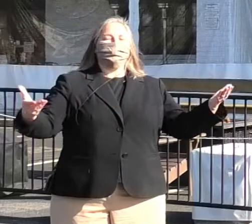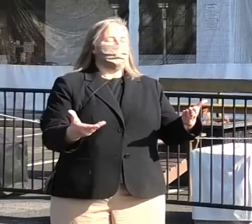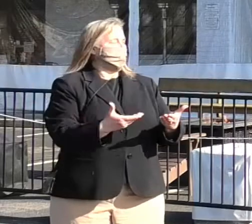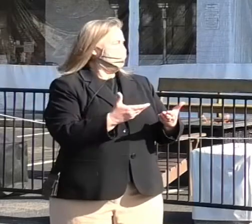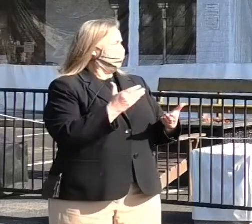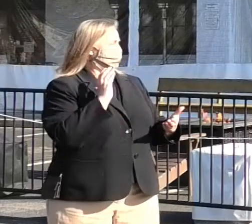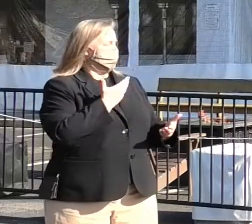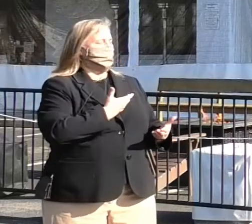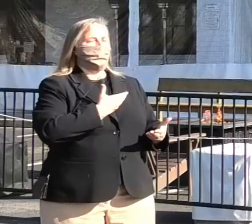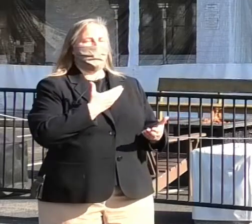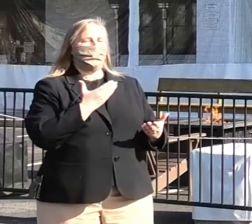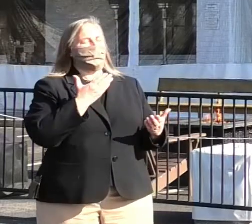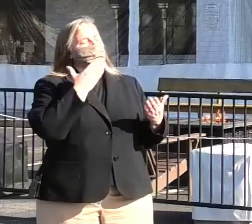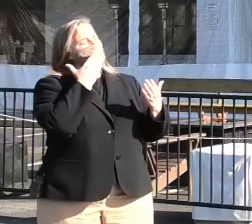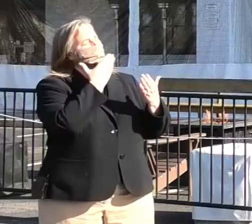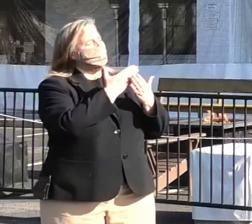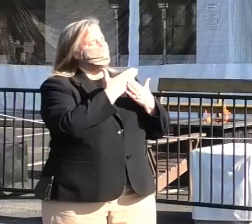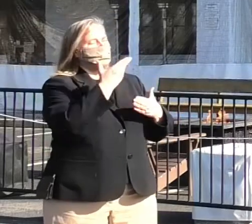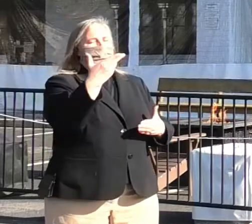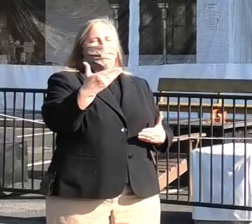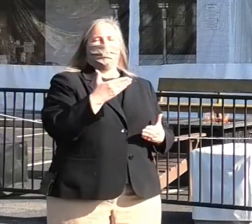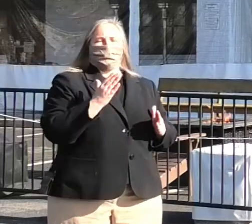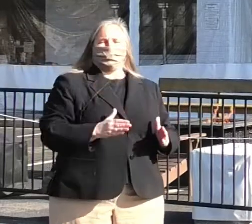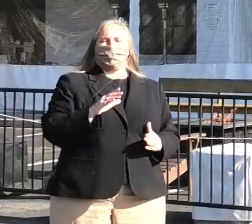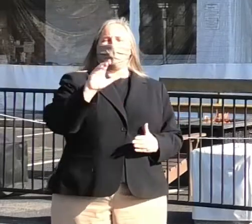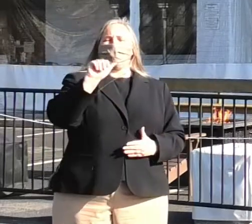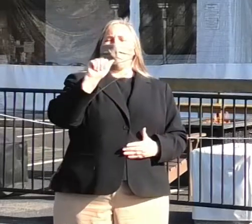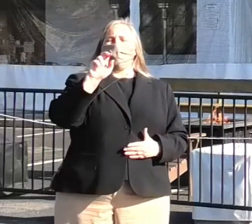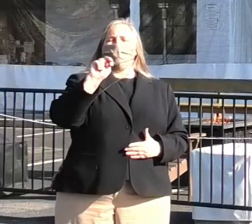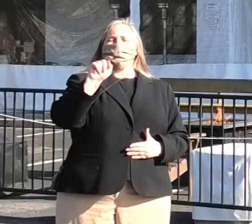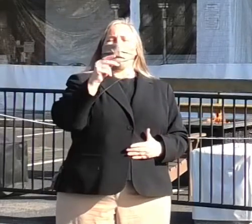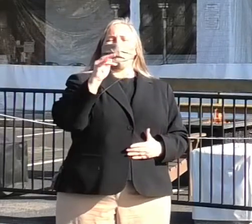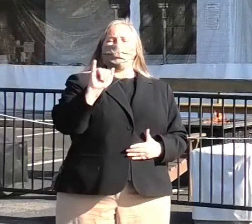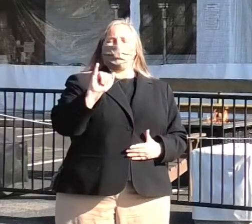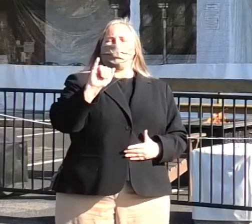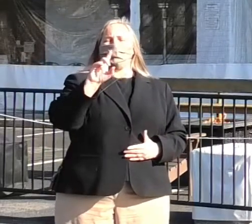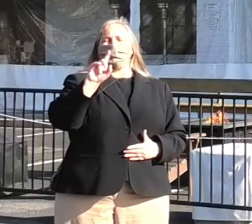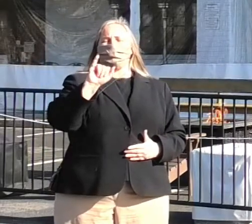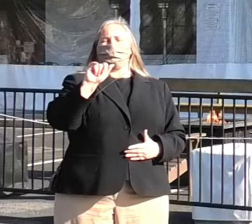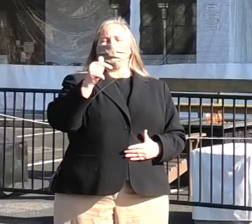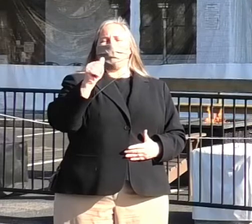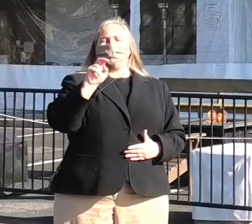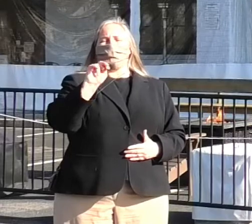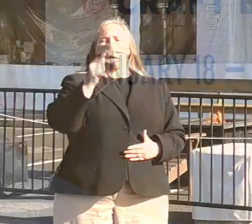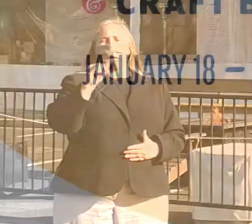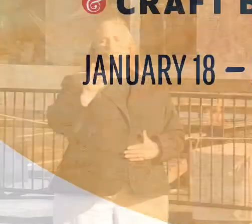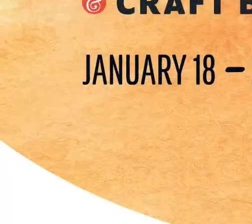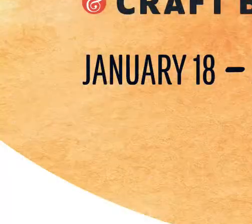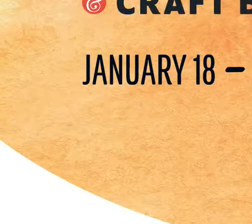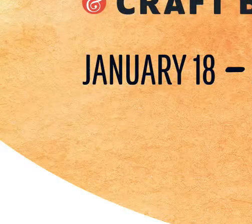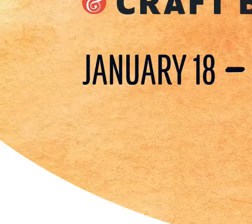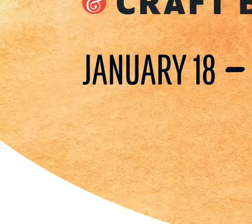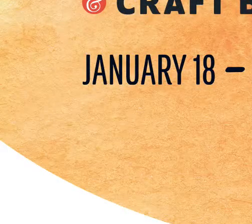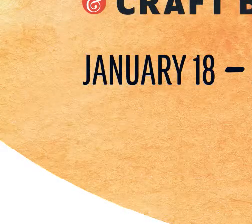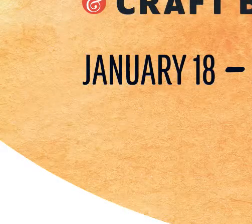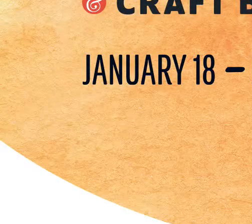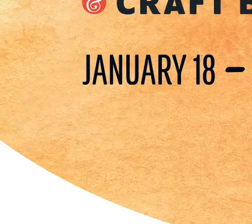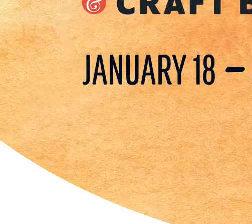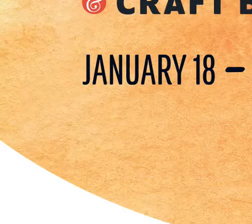our gracious host, Anthony DeGangi of Walker's Tap and Table, to the podium.